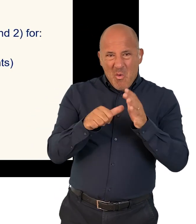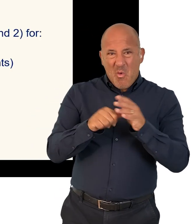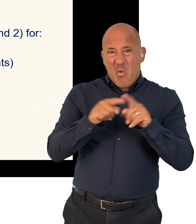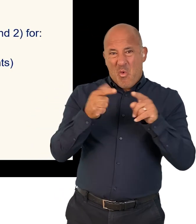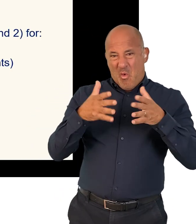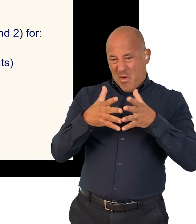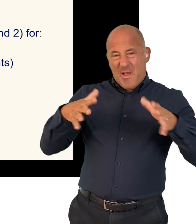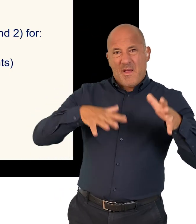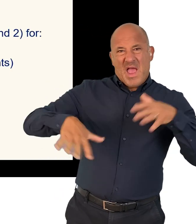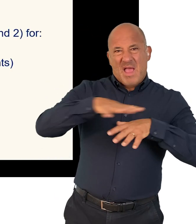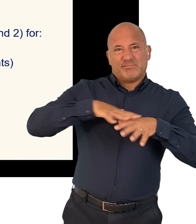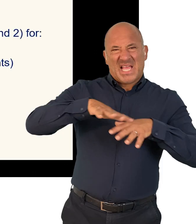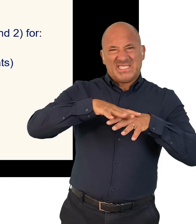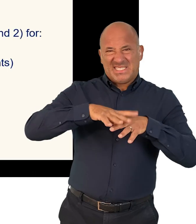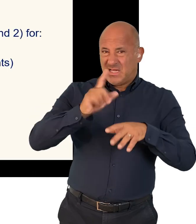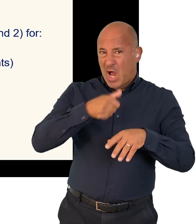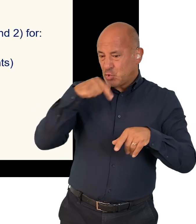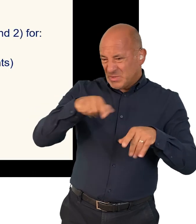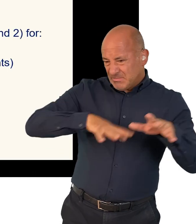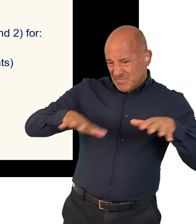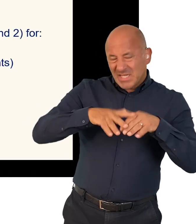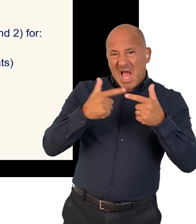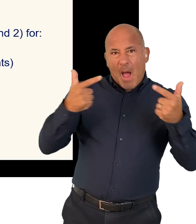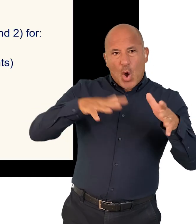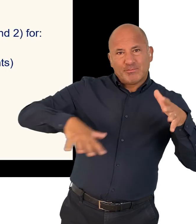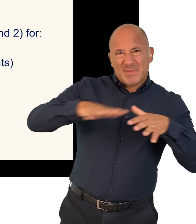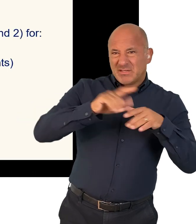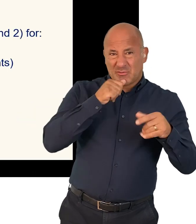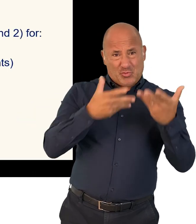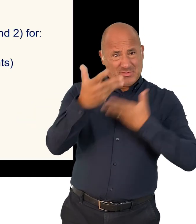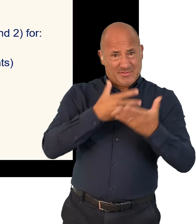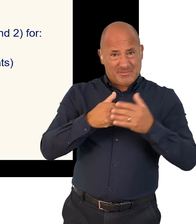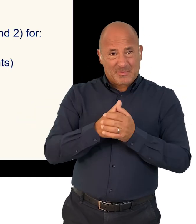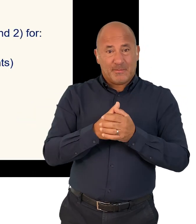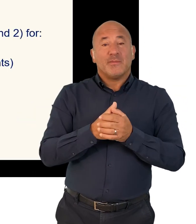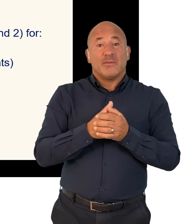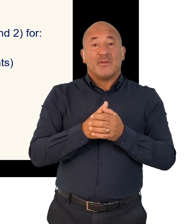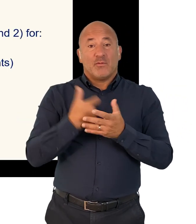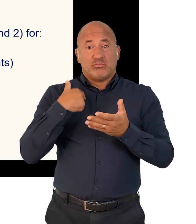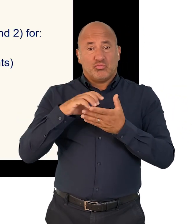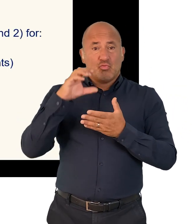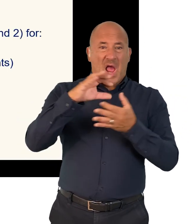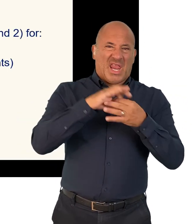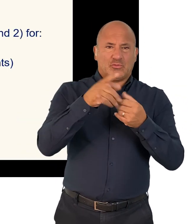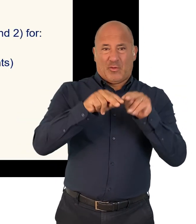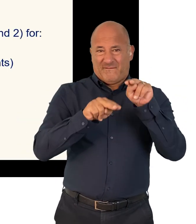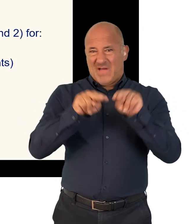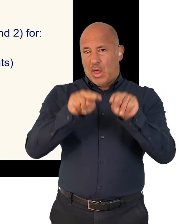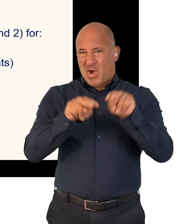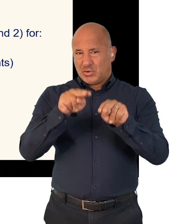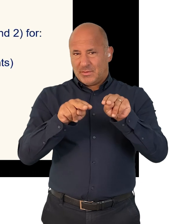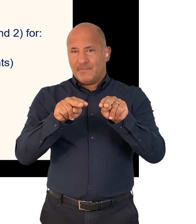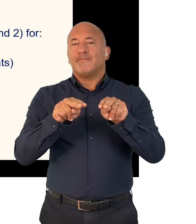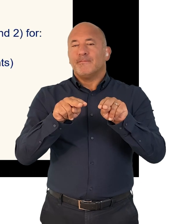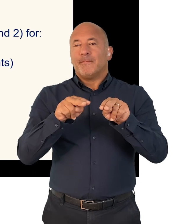impacted, and the area in square meters of unusable space. If you are offered a grant, as part of evaluating the